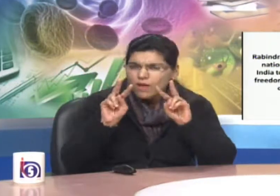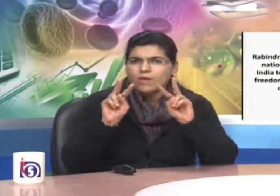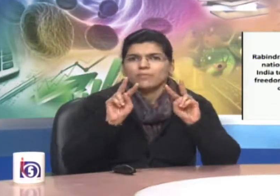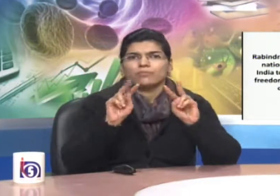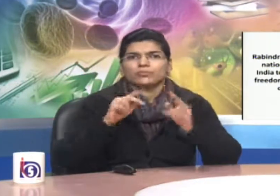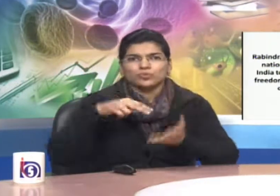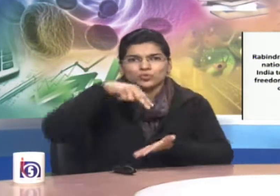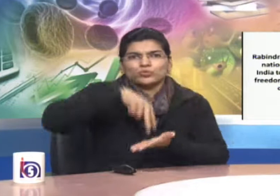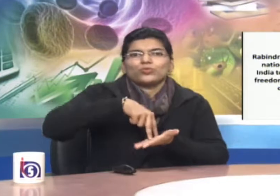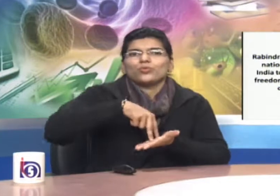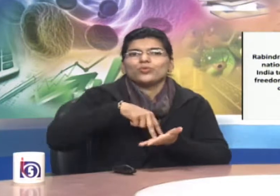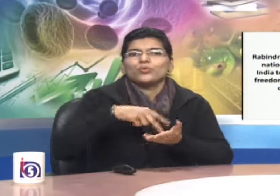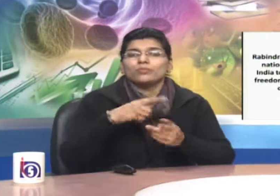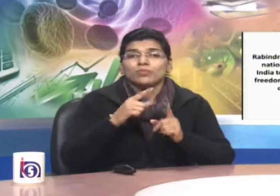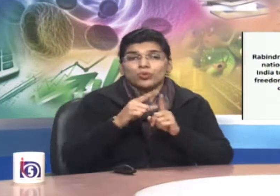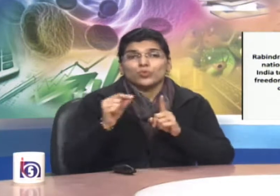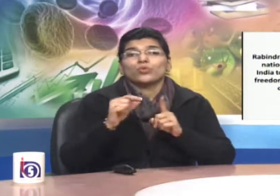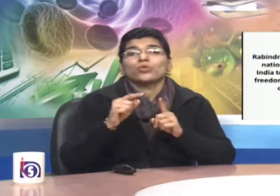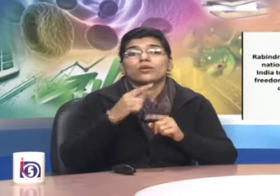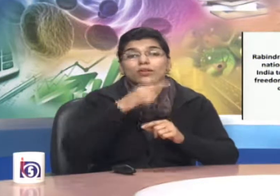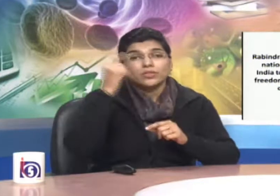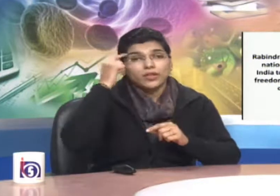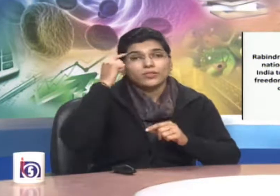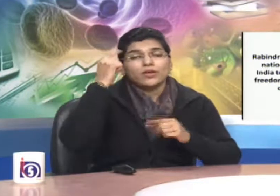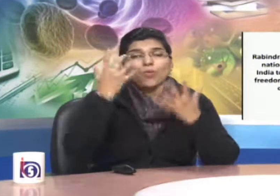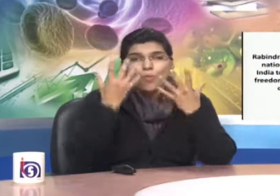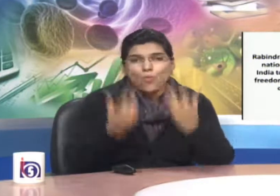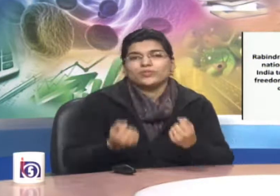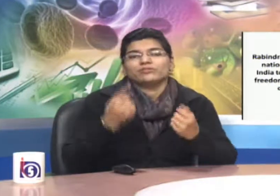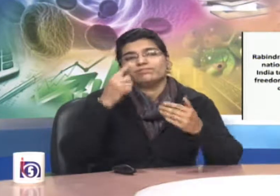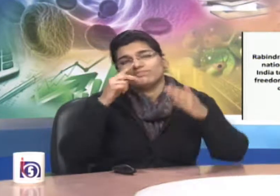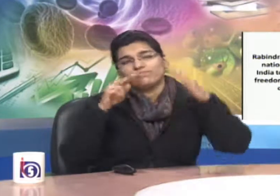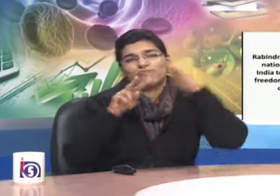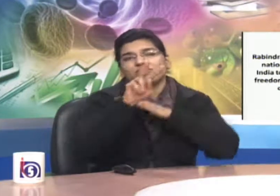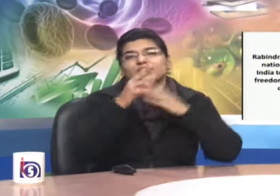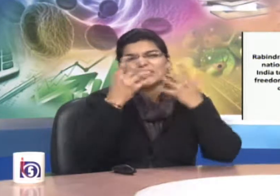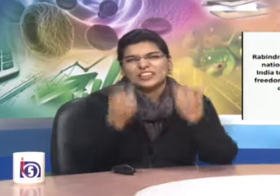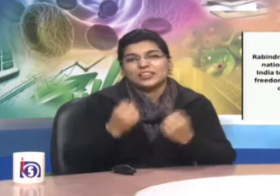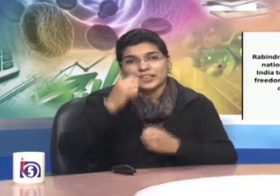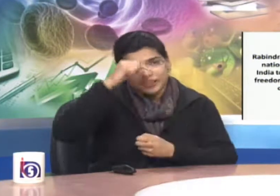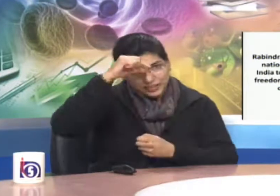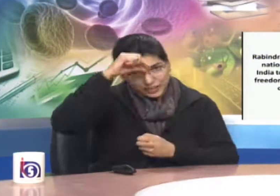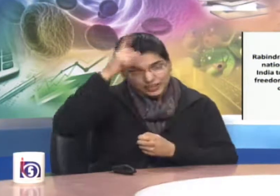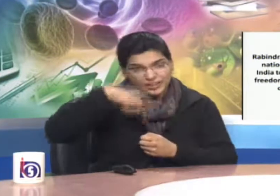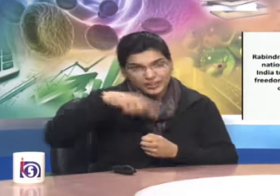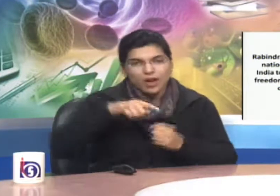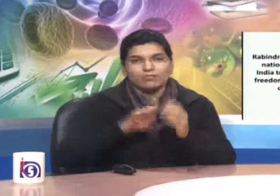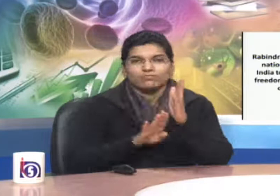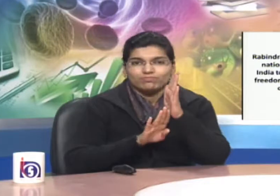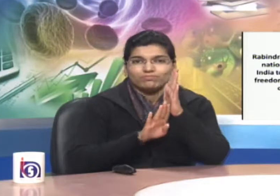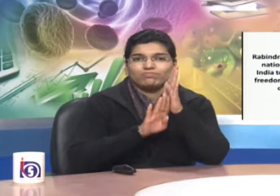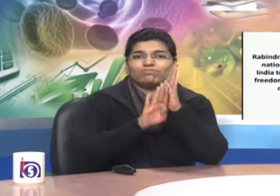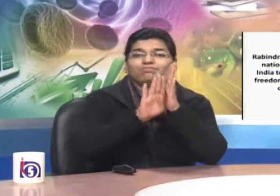He wanted everyone to get free from slavery and our own mental chains.